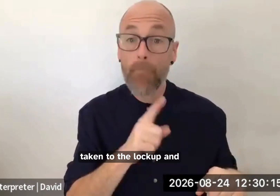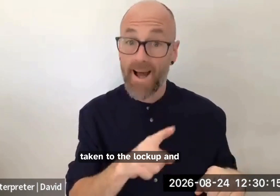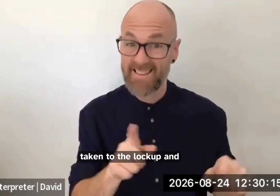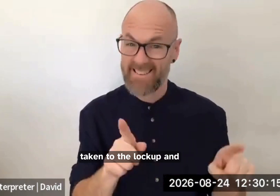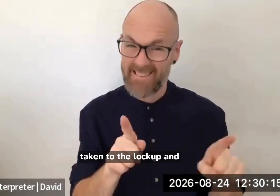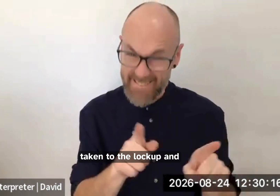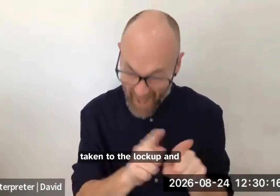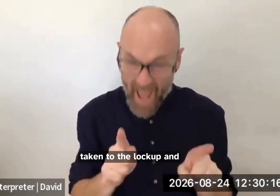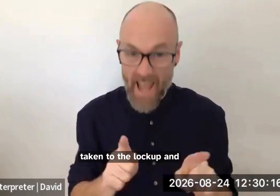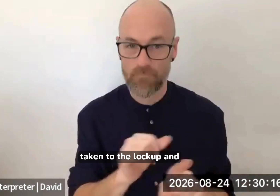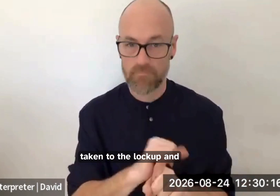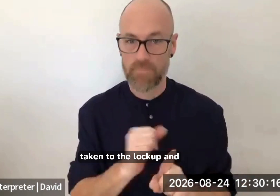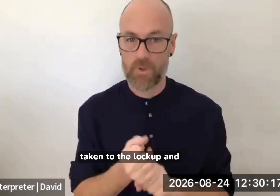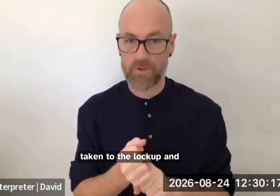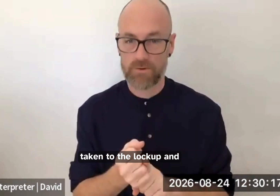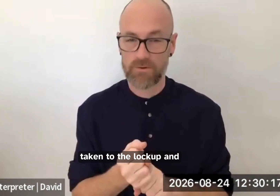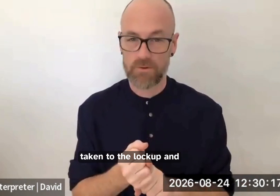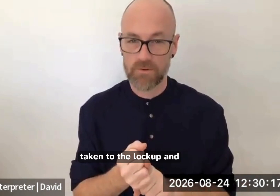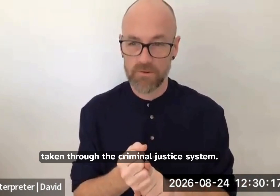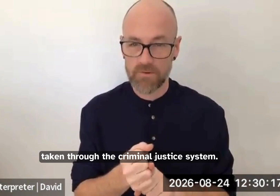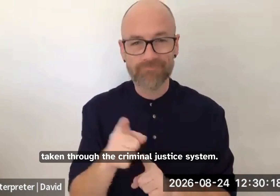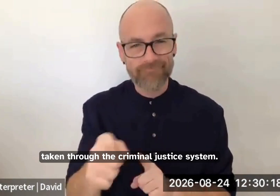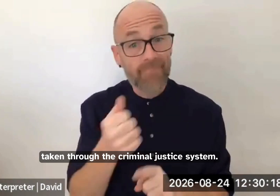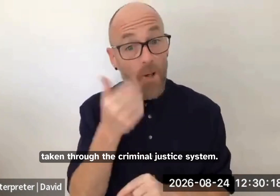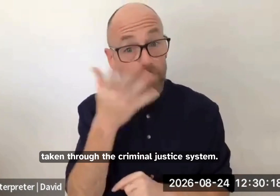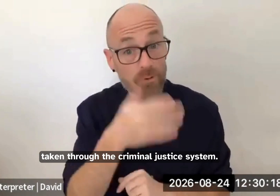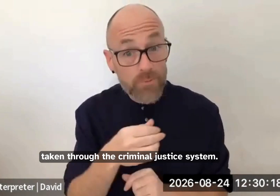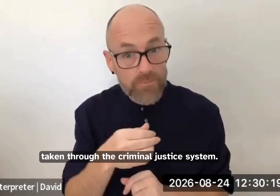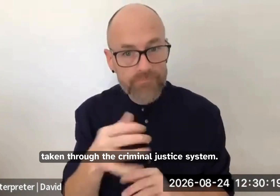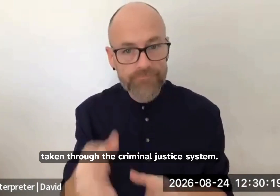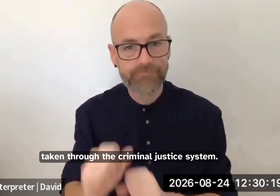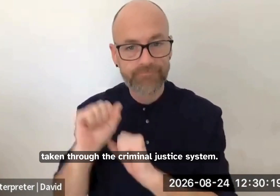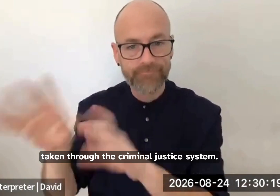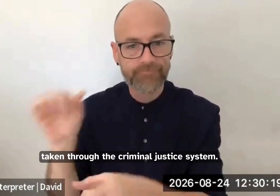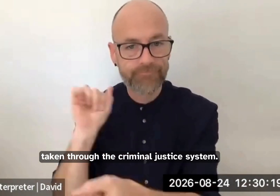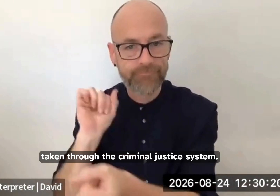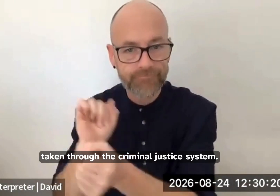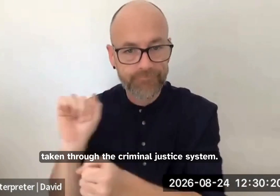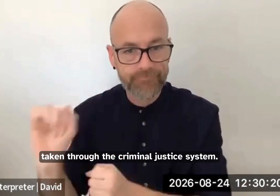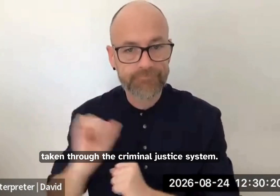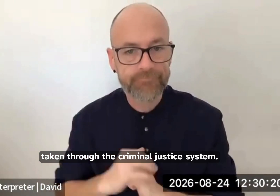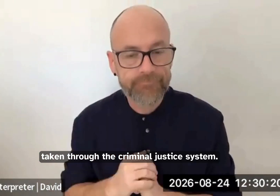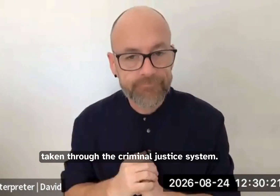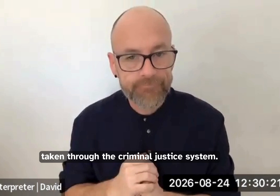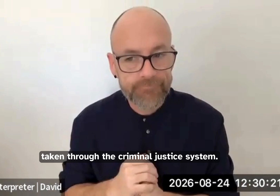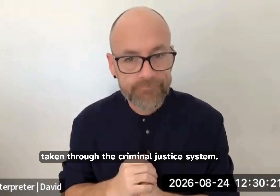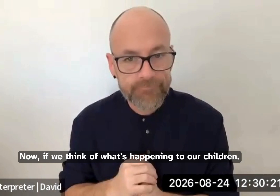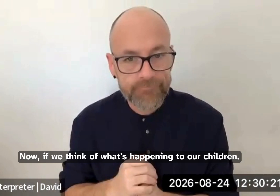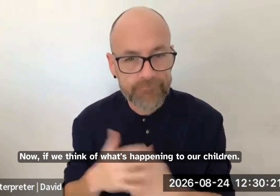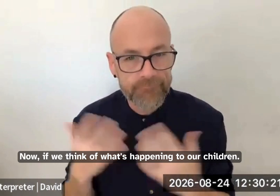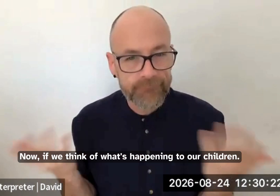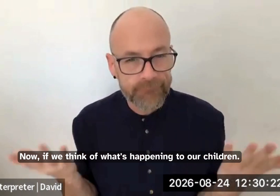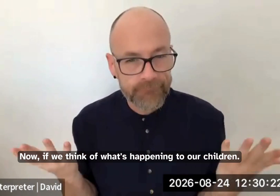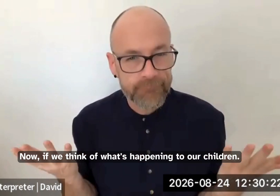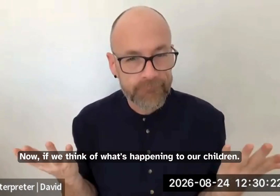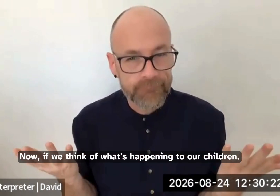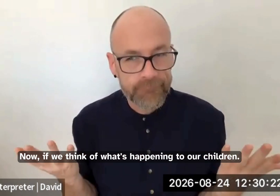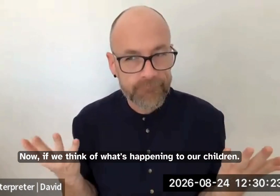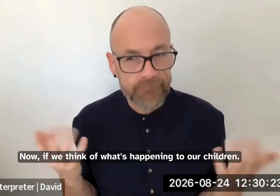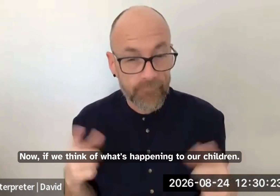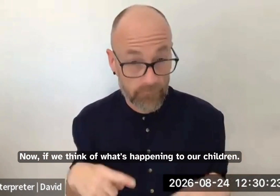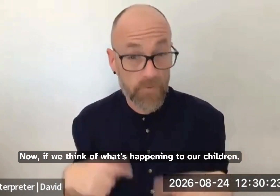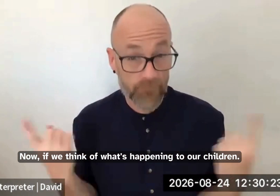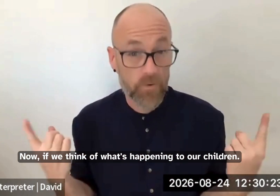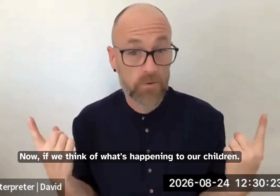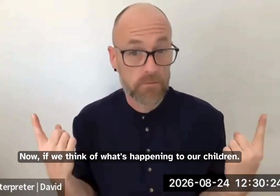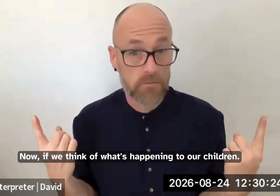presentation, taken to the lockup and taken through the criminal justice system. Now, if we think